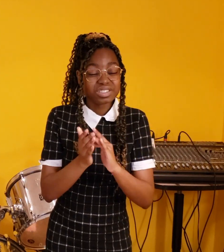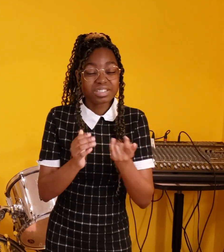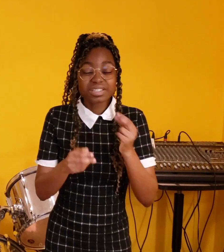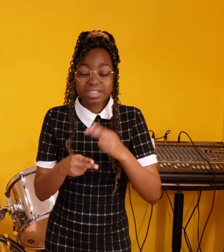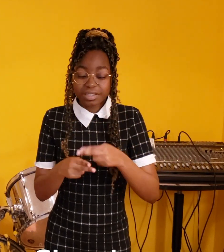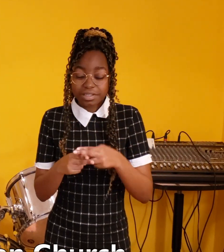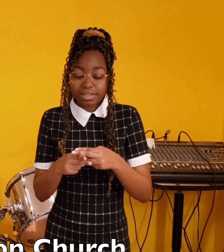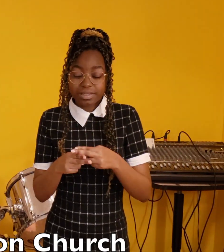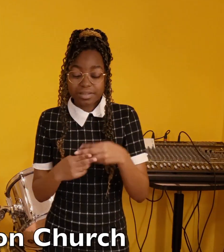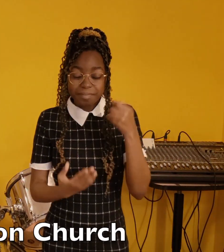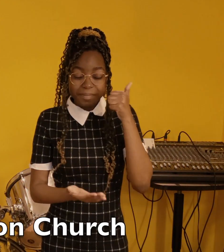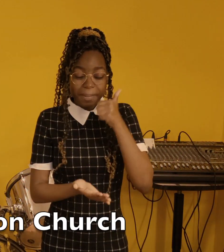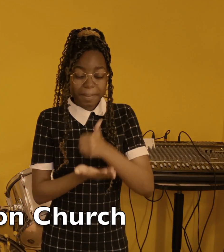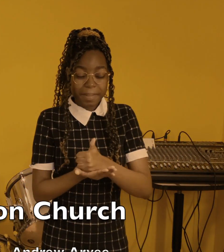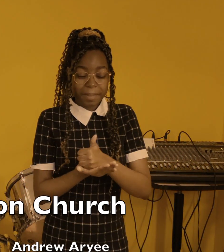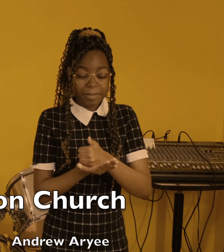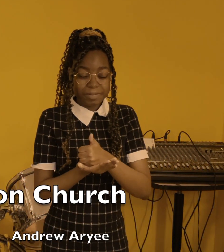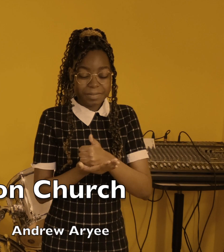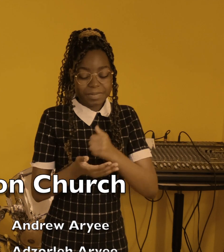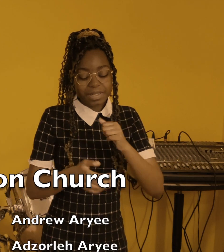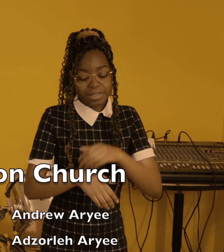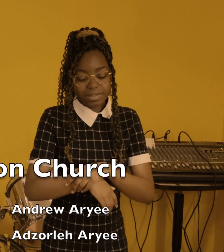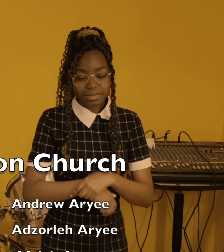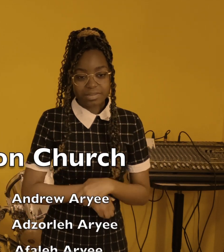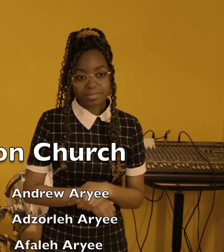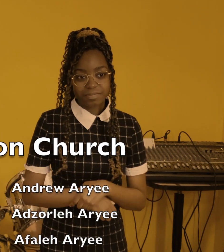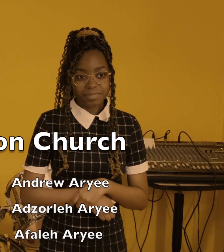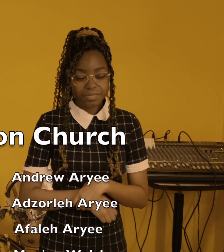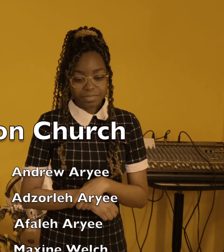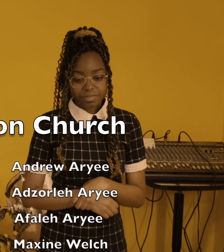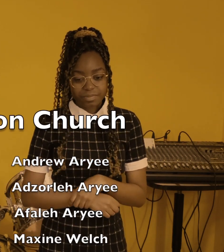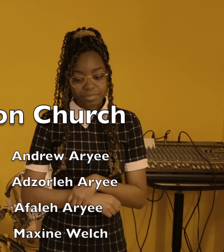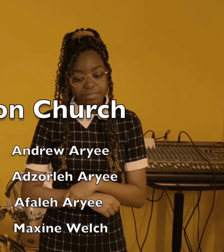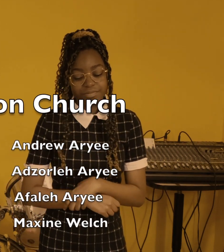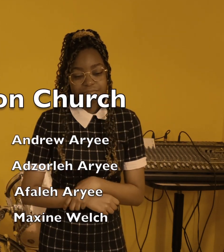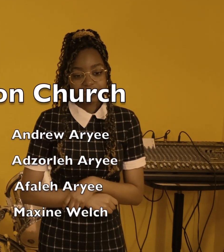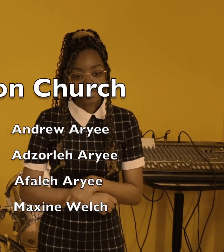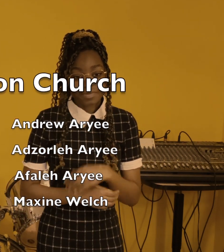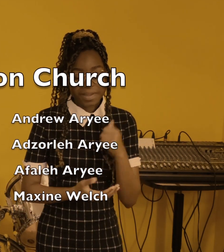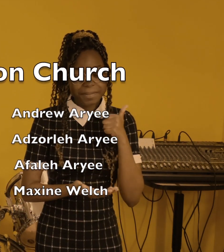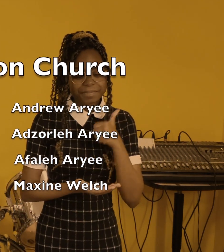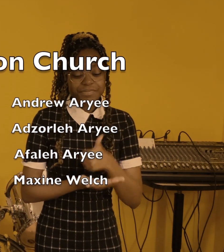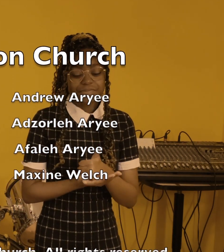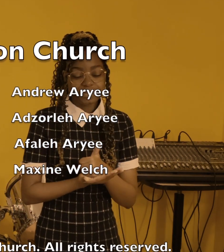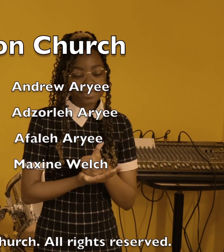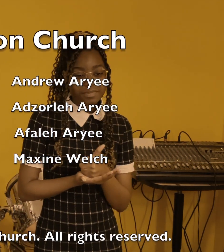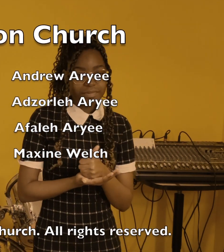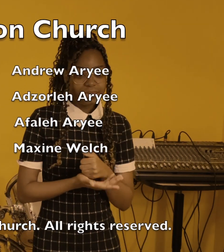Amen. Amen.